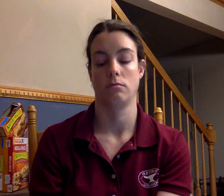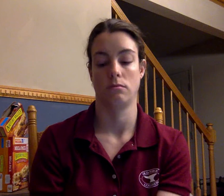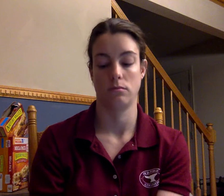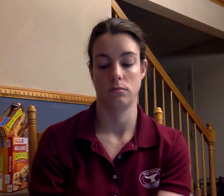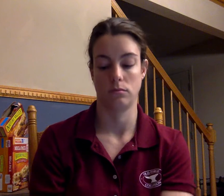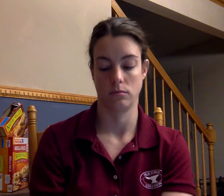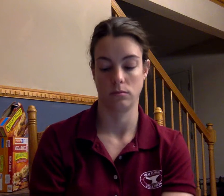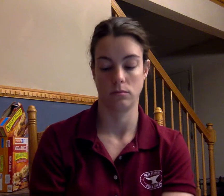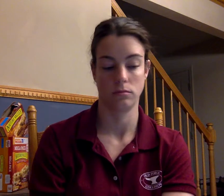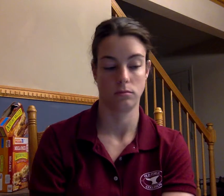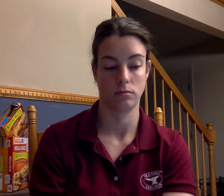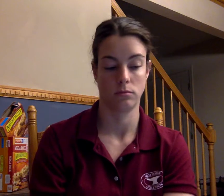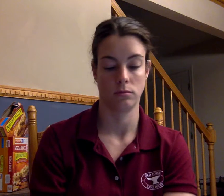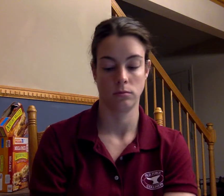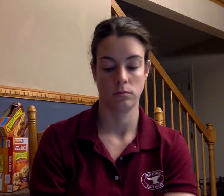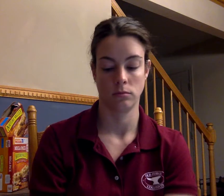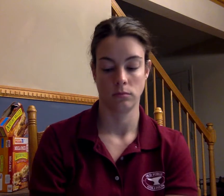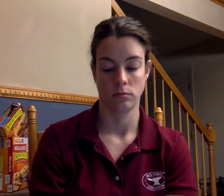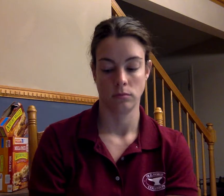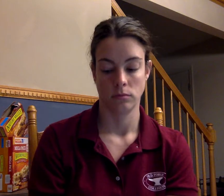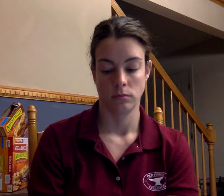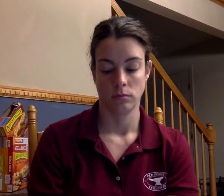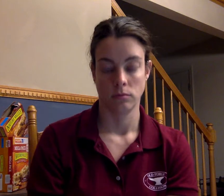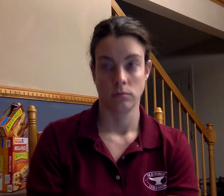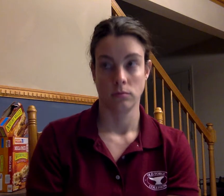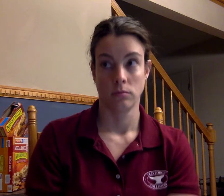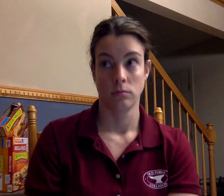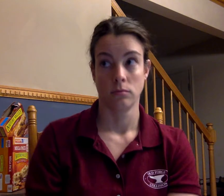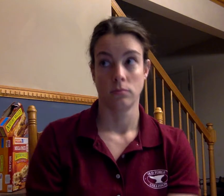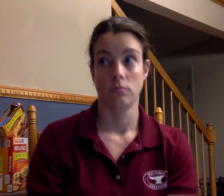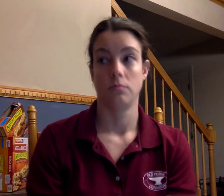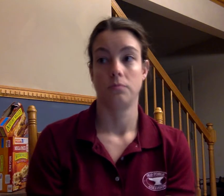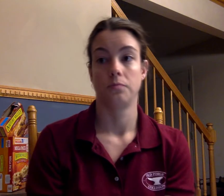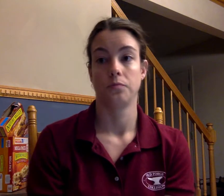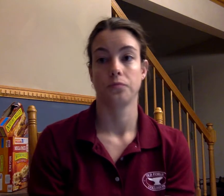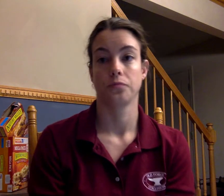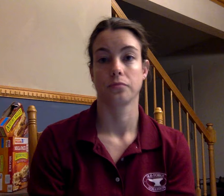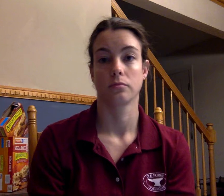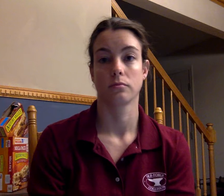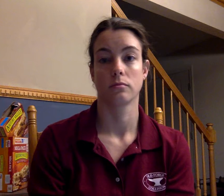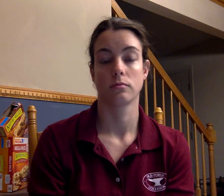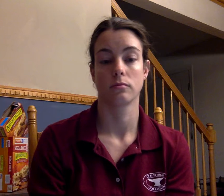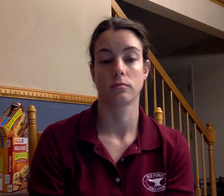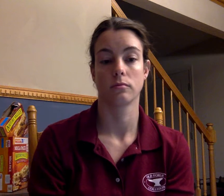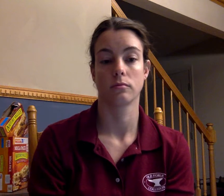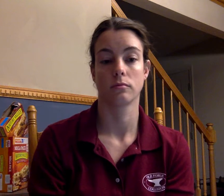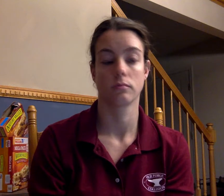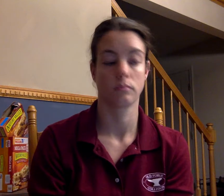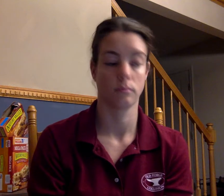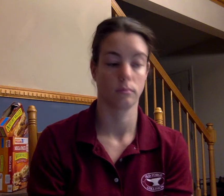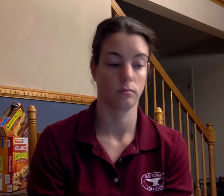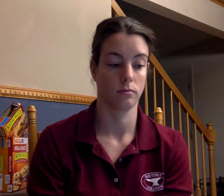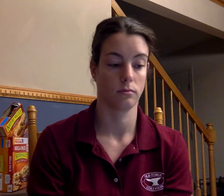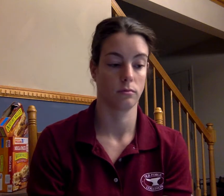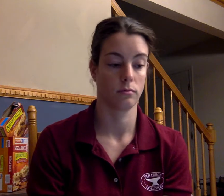After that is done, these rough pages are sent to the printer to be printed in mass publication to be